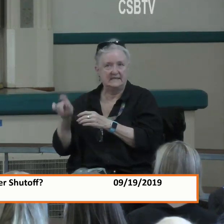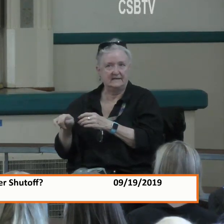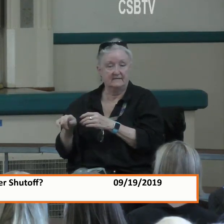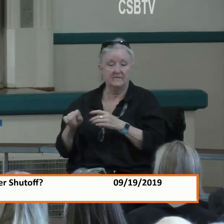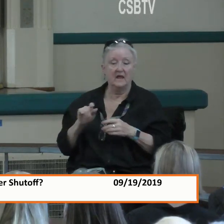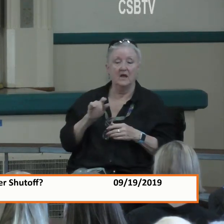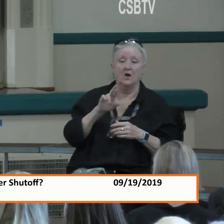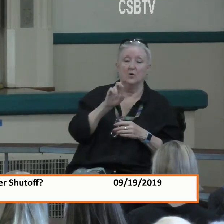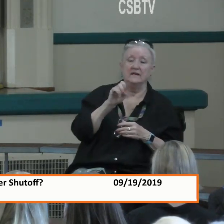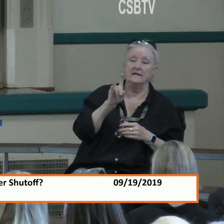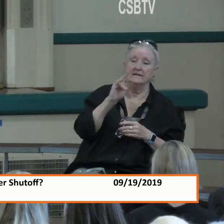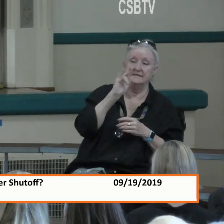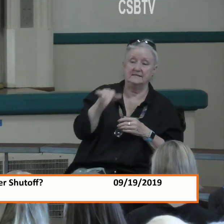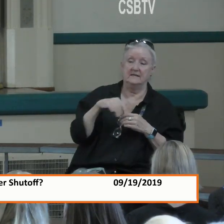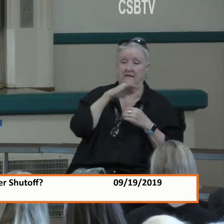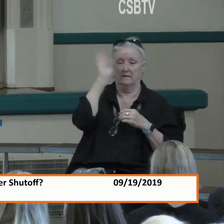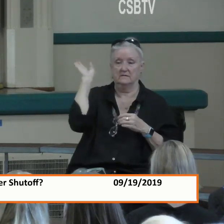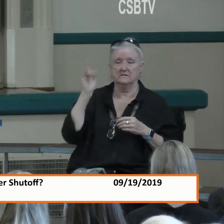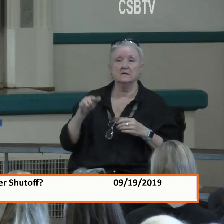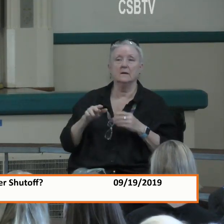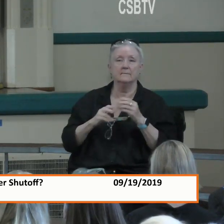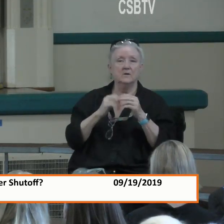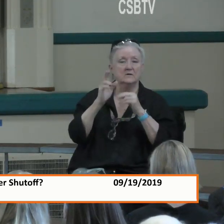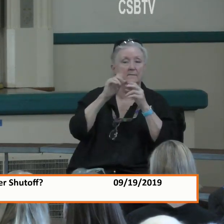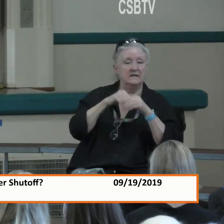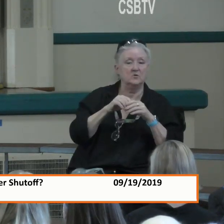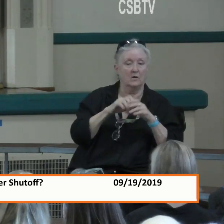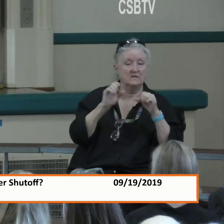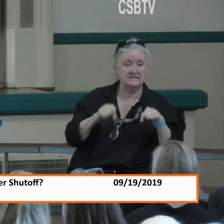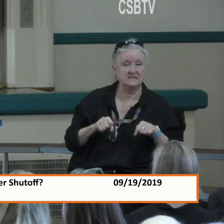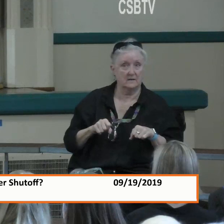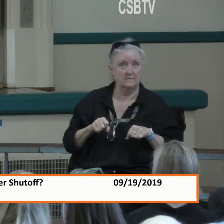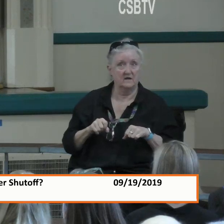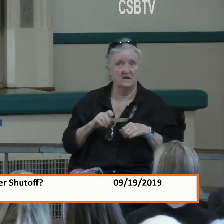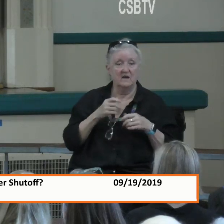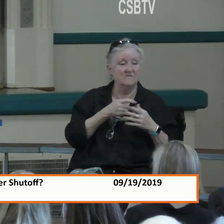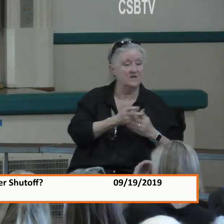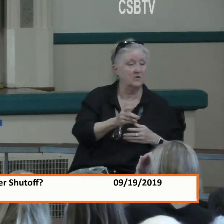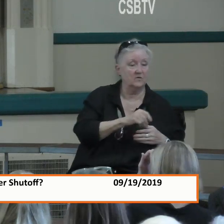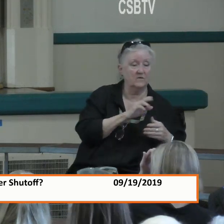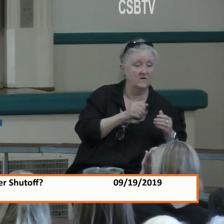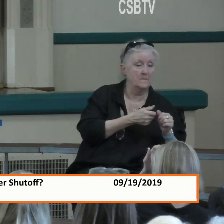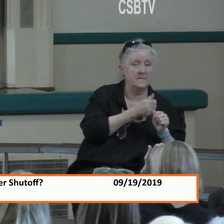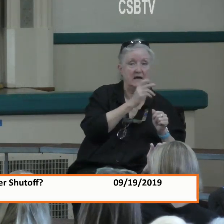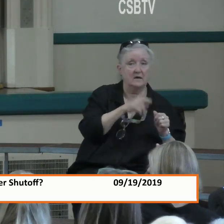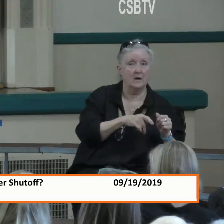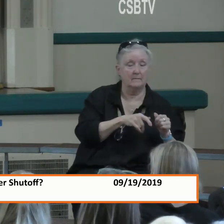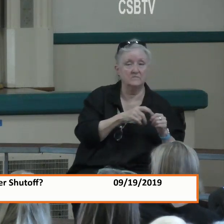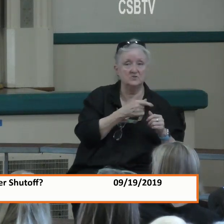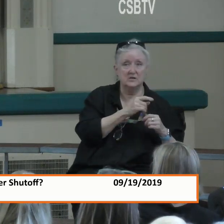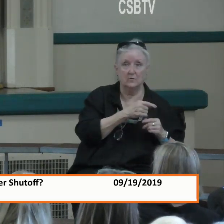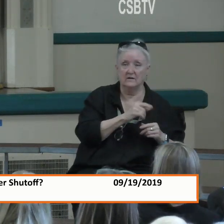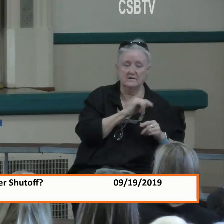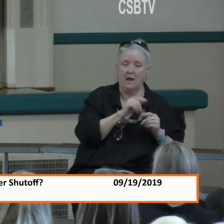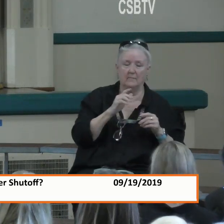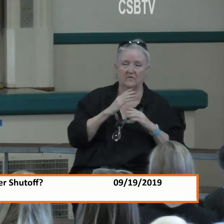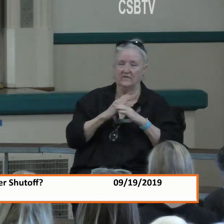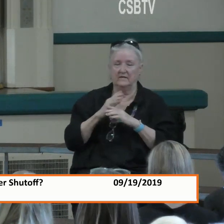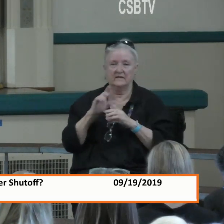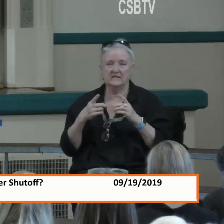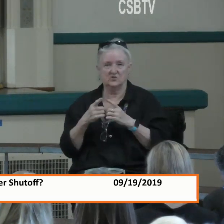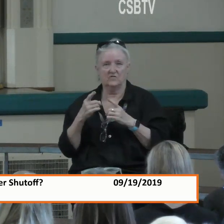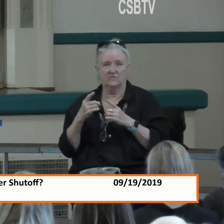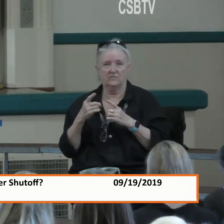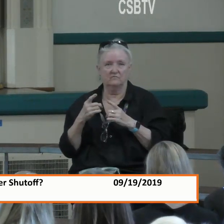water system. Failure of a backup power generator for any reason would not prevent the district from providing continuous potable